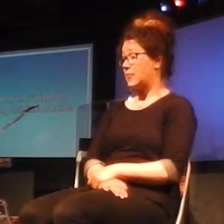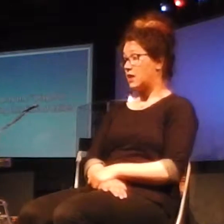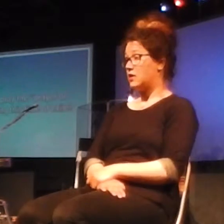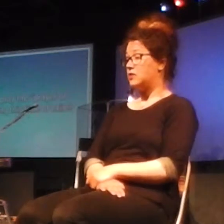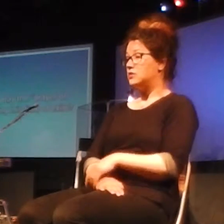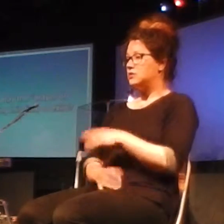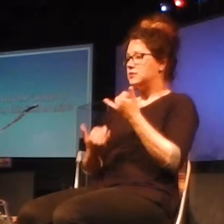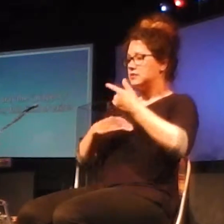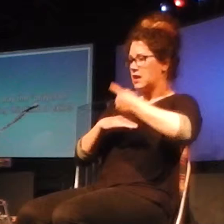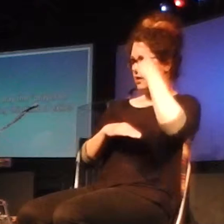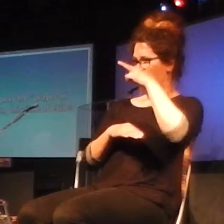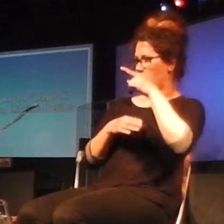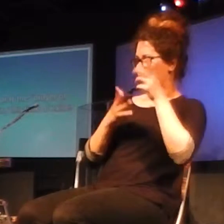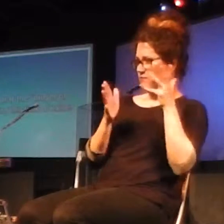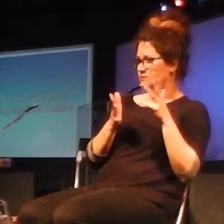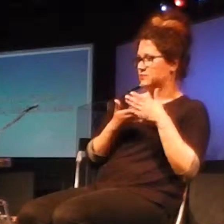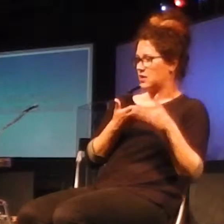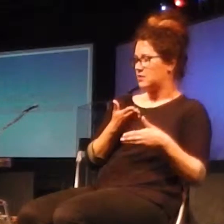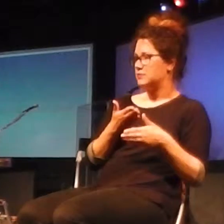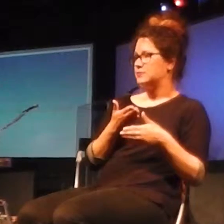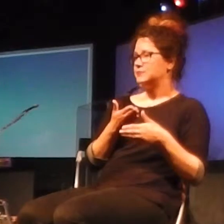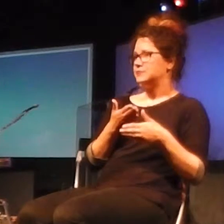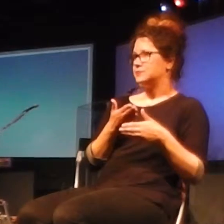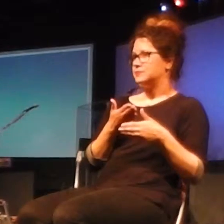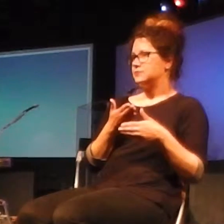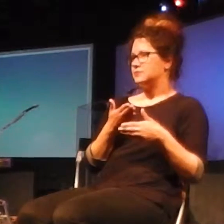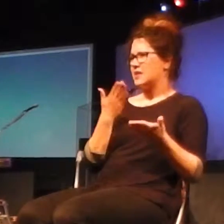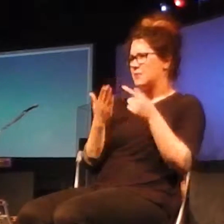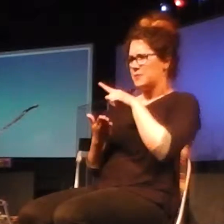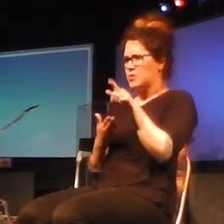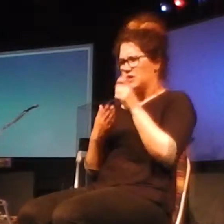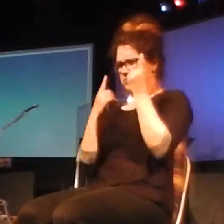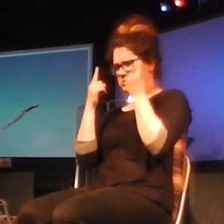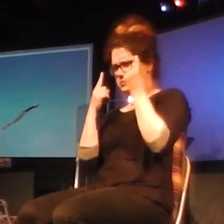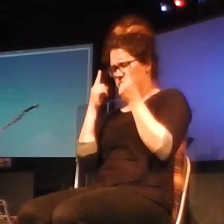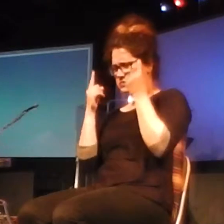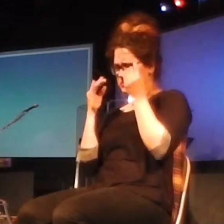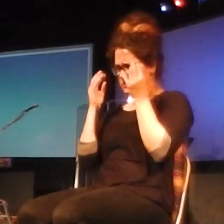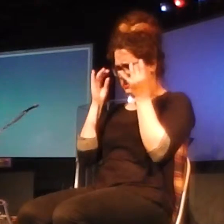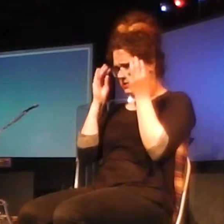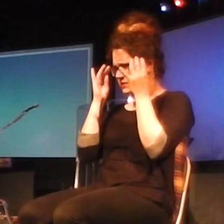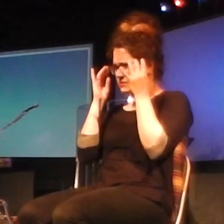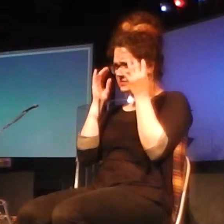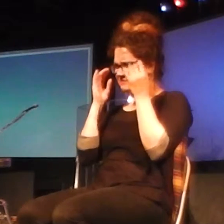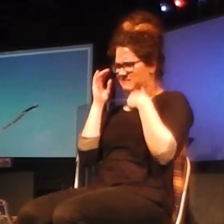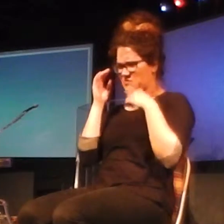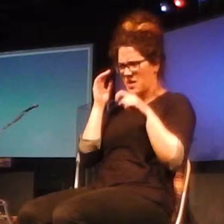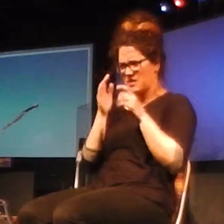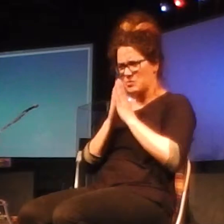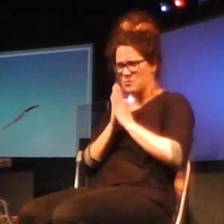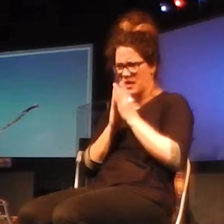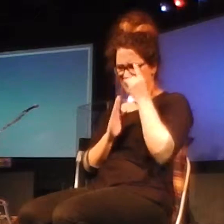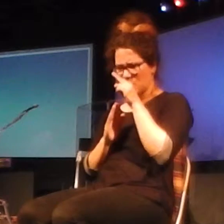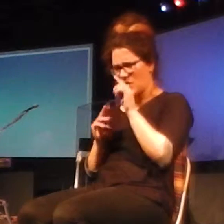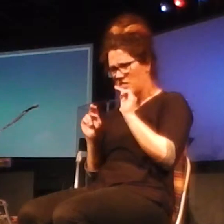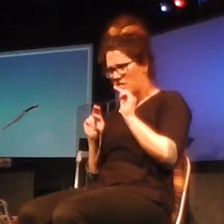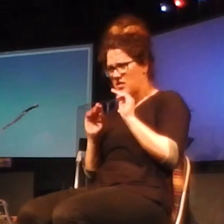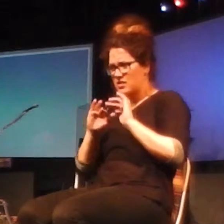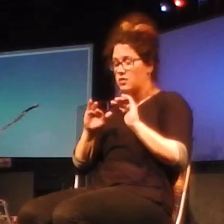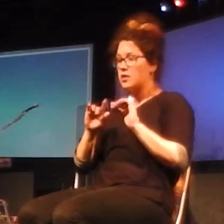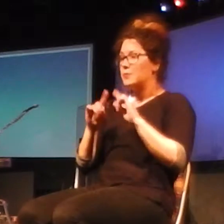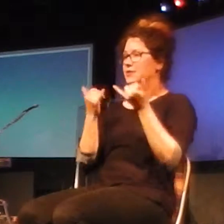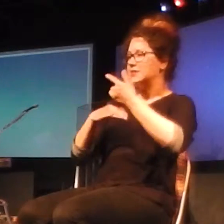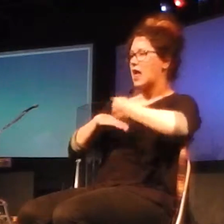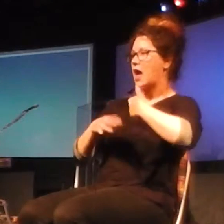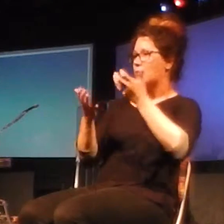To close today, I know probably that's a question you have to wrestle with for a little while, even beyond the service, but I'd love to close today with a benediction. I'm